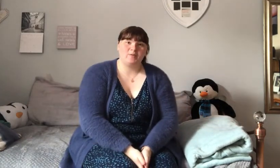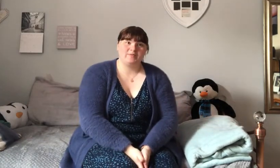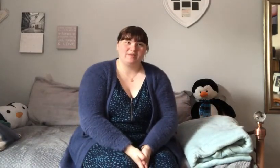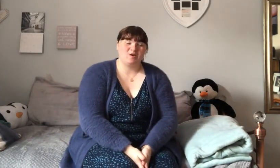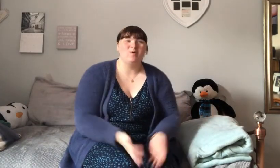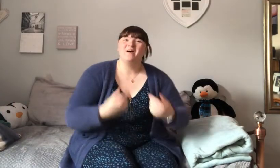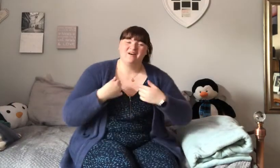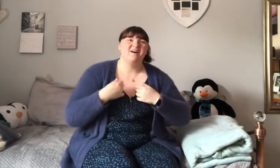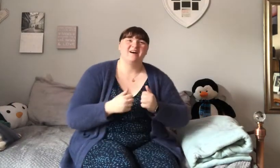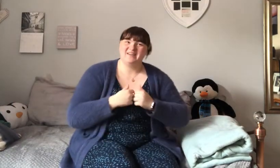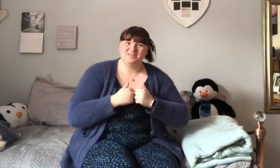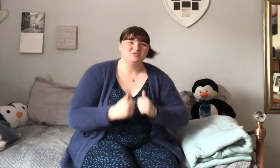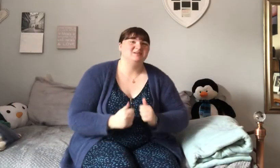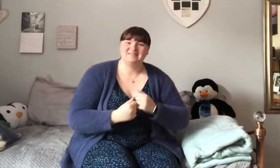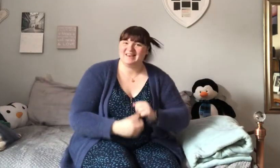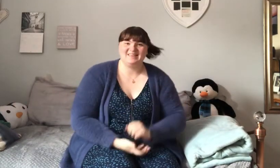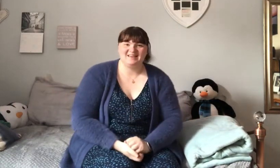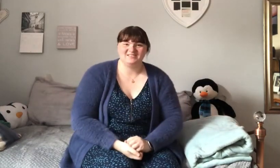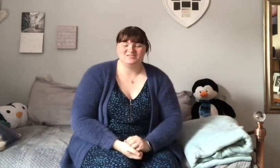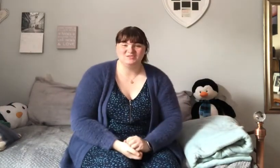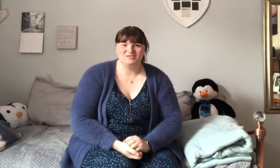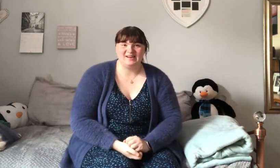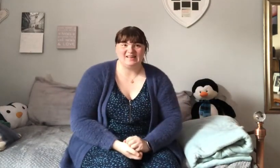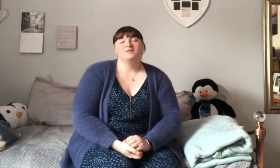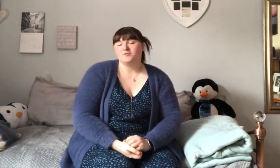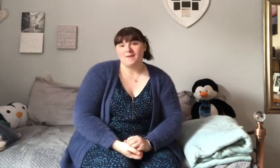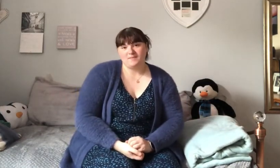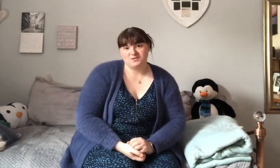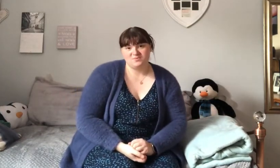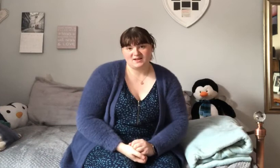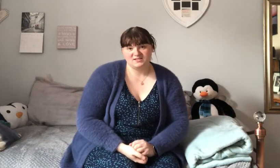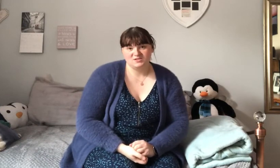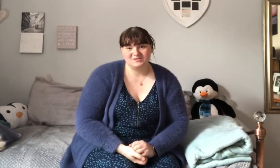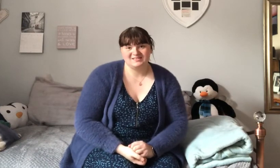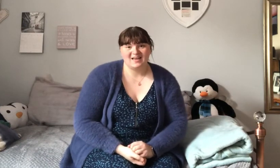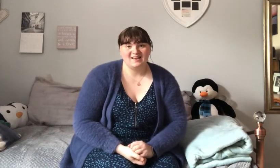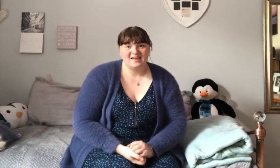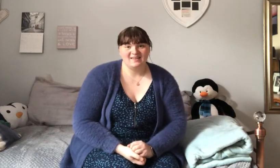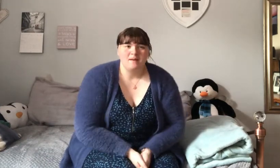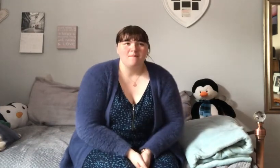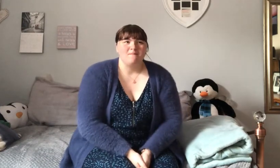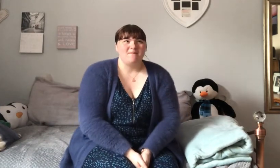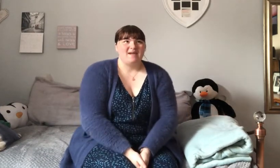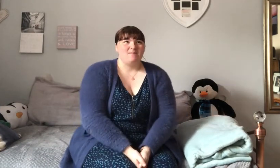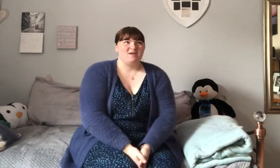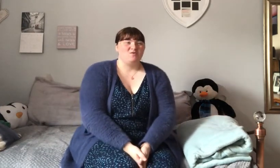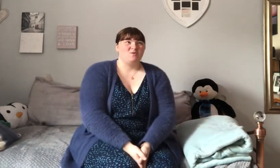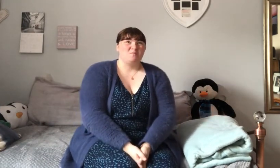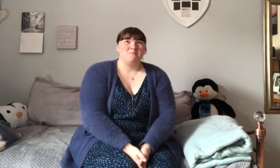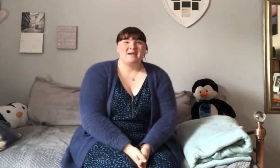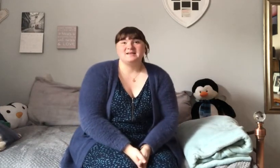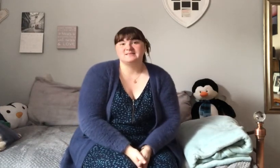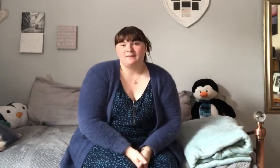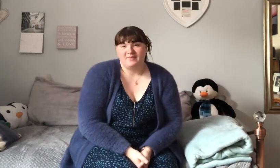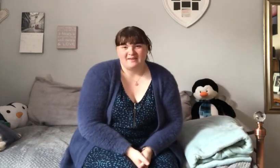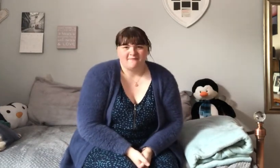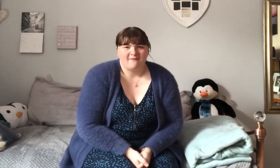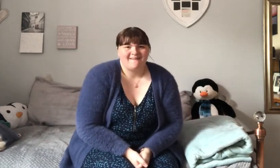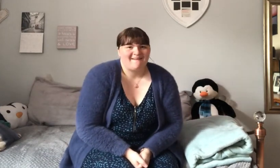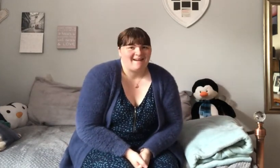so. I enjoy telling that story. Remember to practice your signing. Maybe you could make something for in case